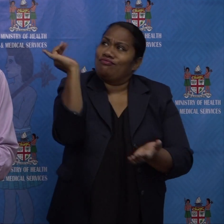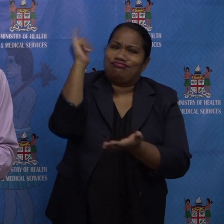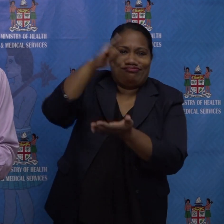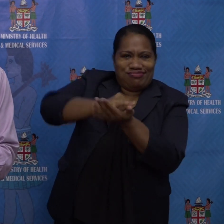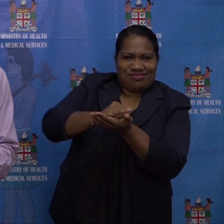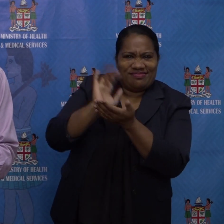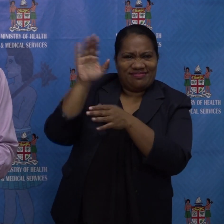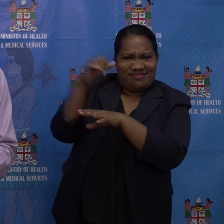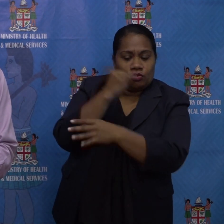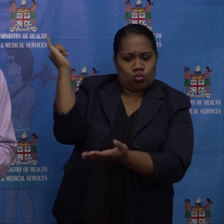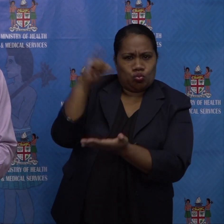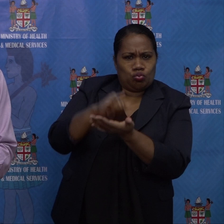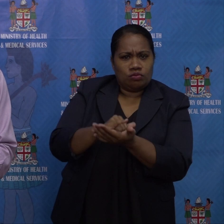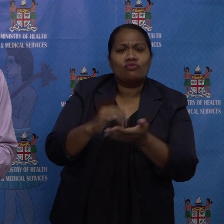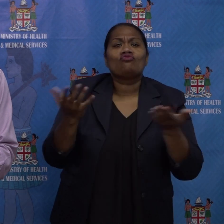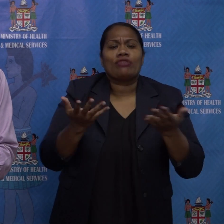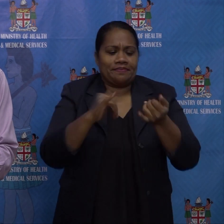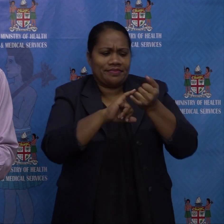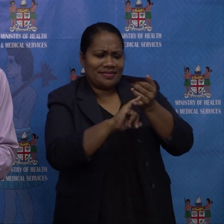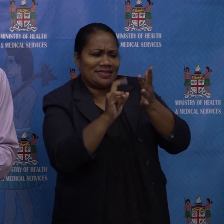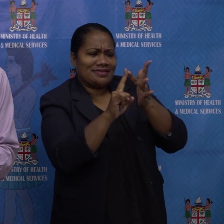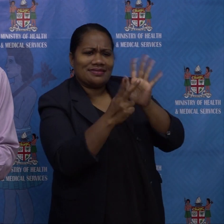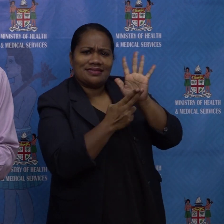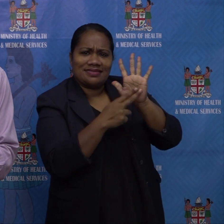duty in Sinai.